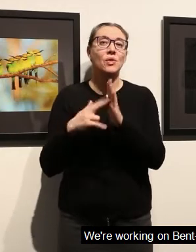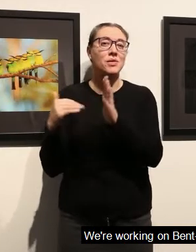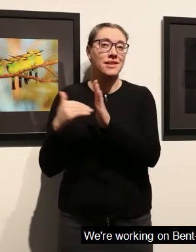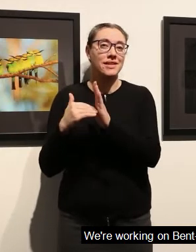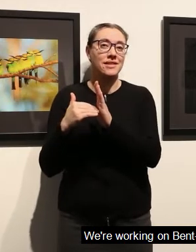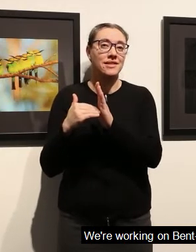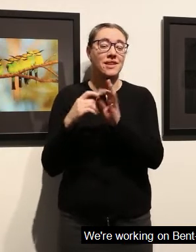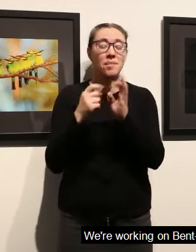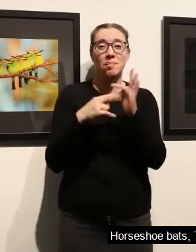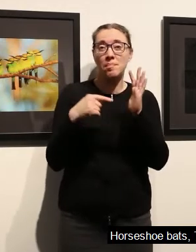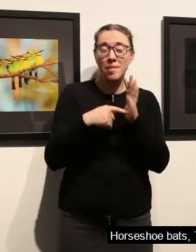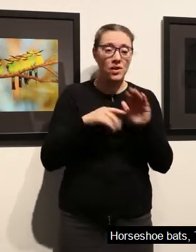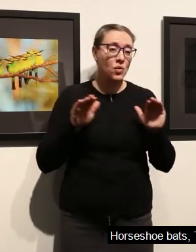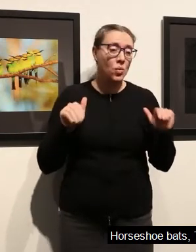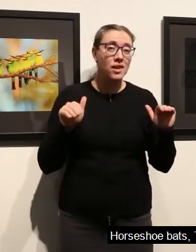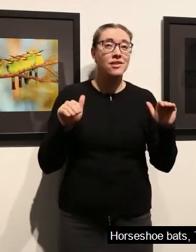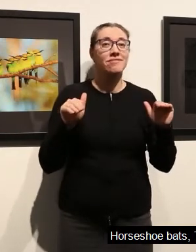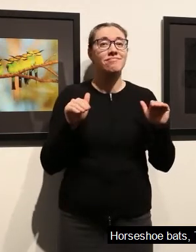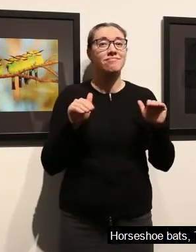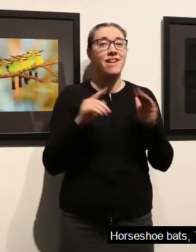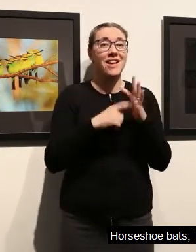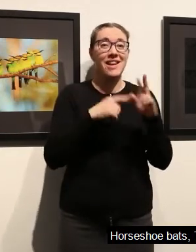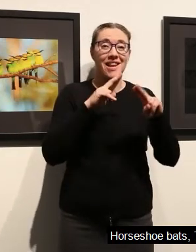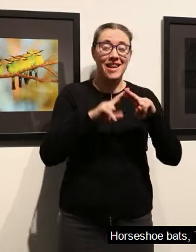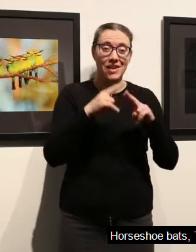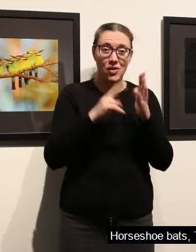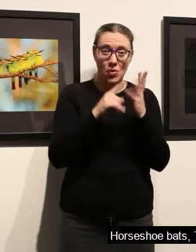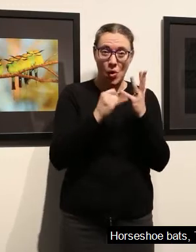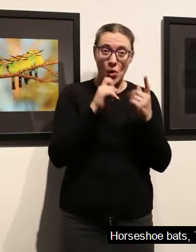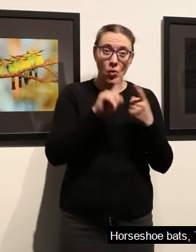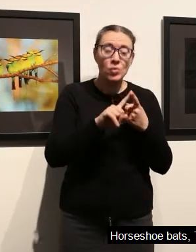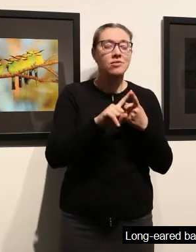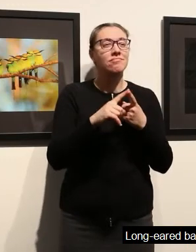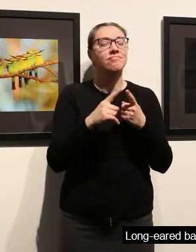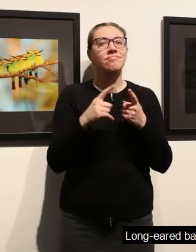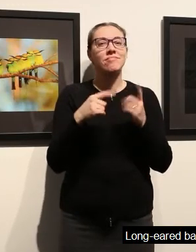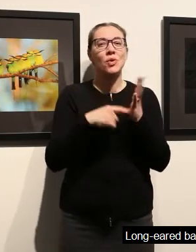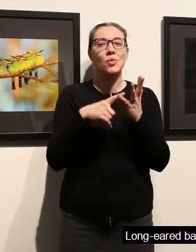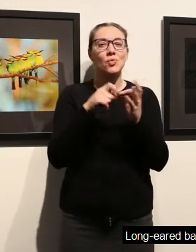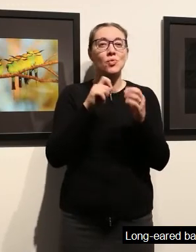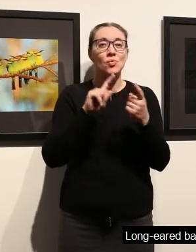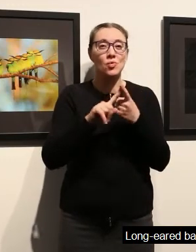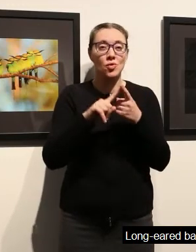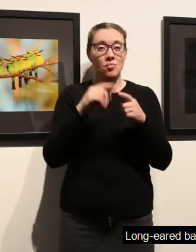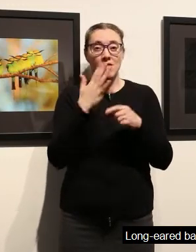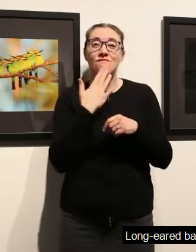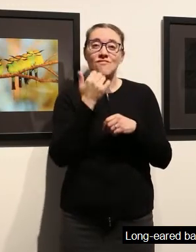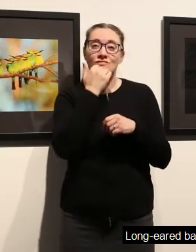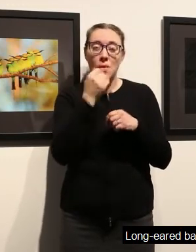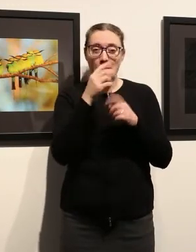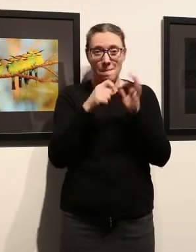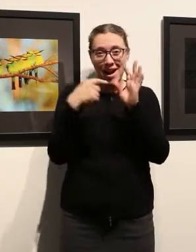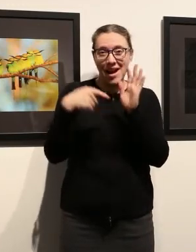bats, leaf-nosed bats, horseshoe bats, tube-nosed fruit bats, long-eared bats and woolly bats.